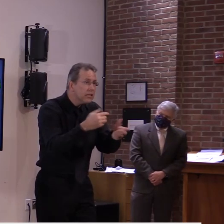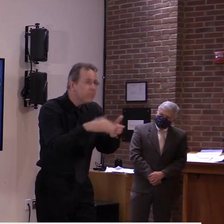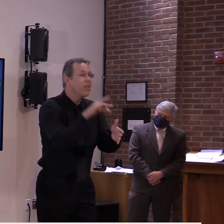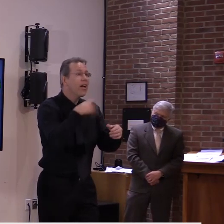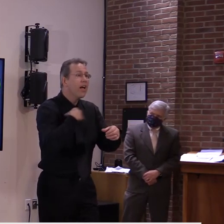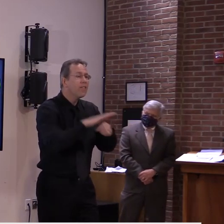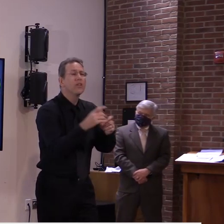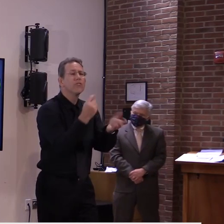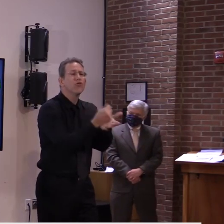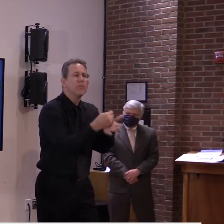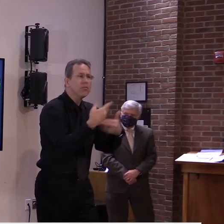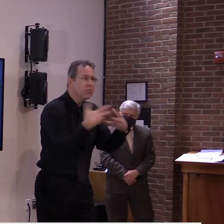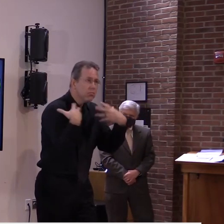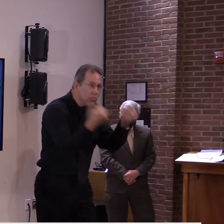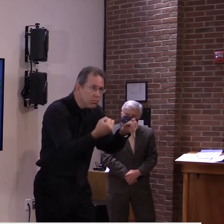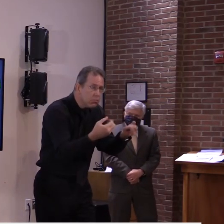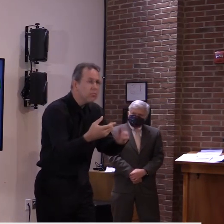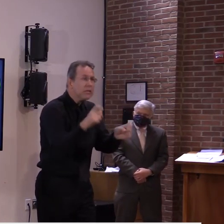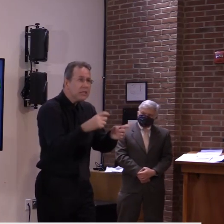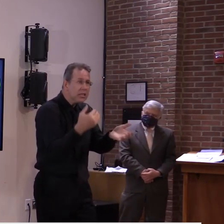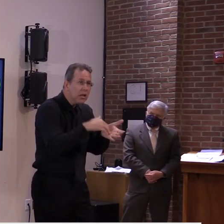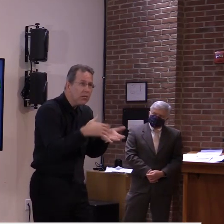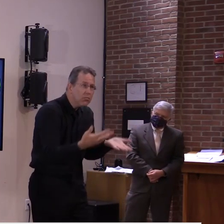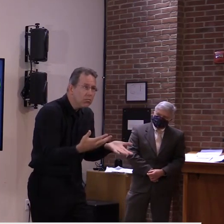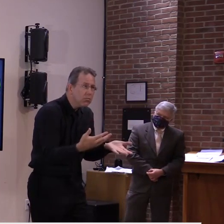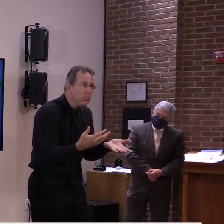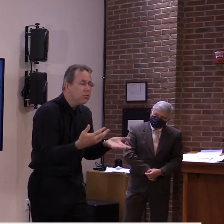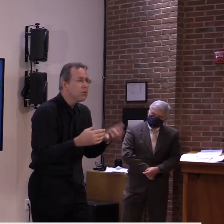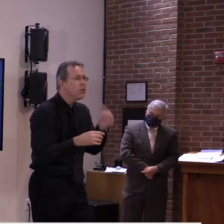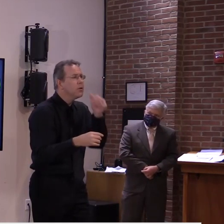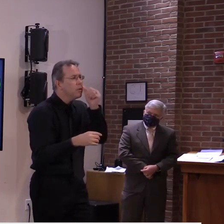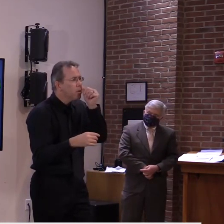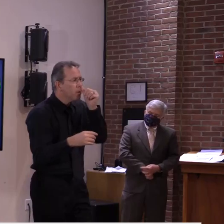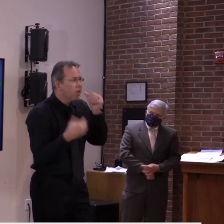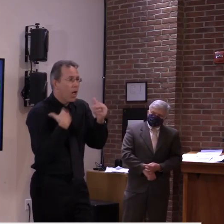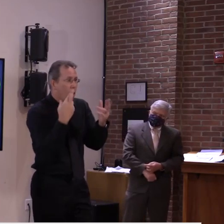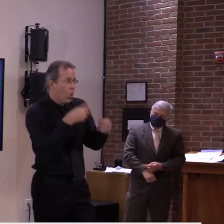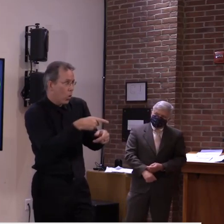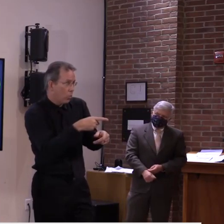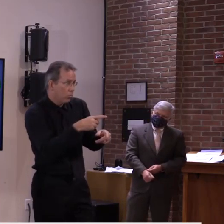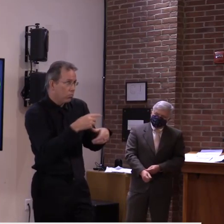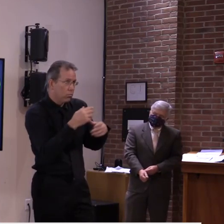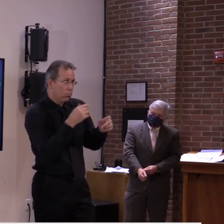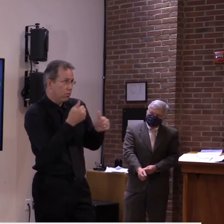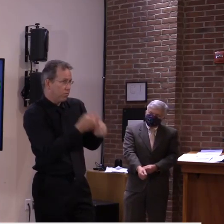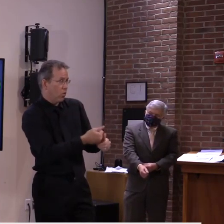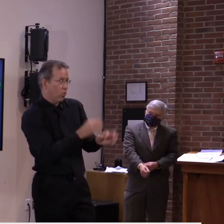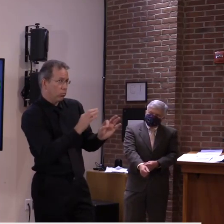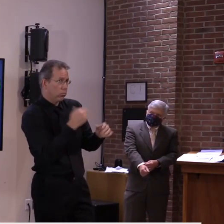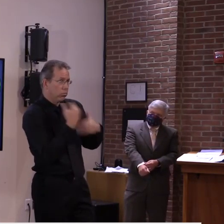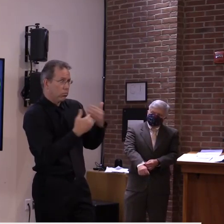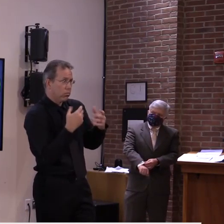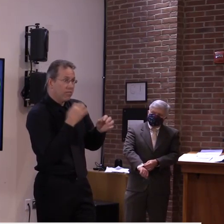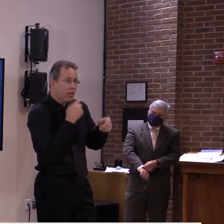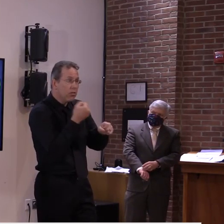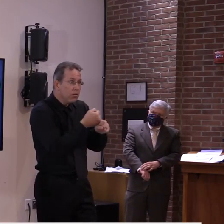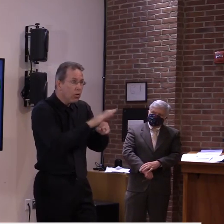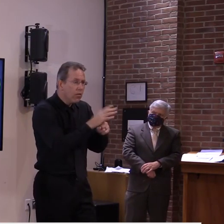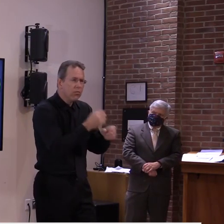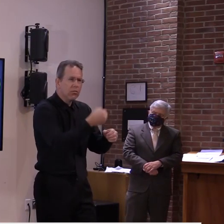I'm not sure where the cause for concern is, because there really is no reason to test them again. They need to be